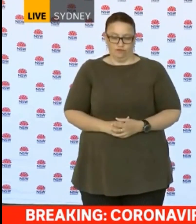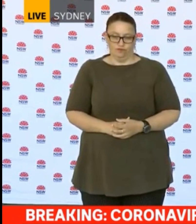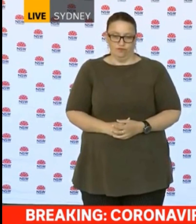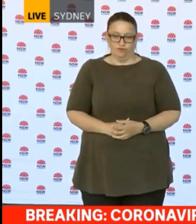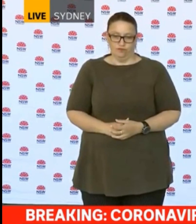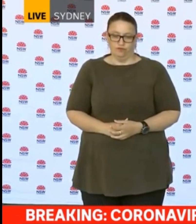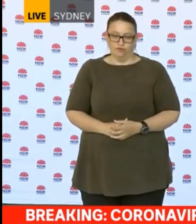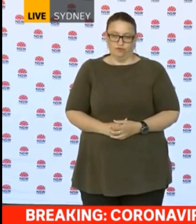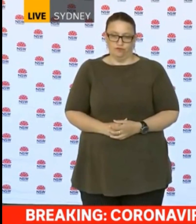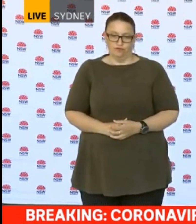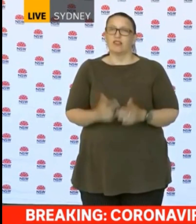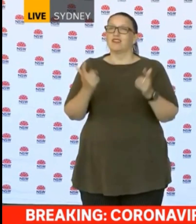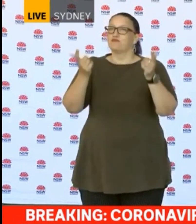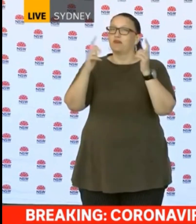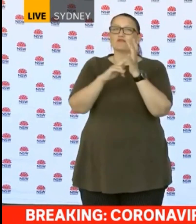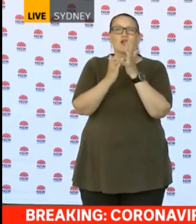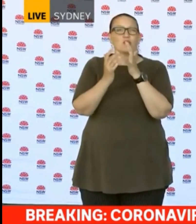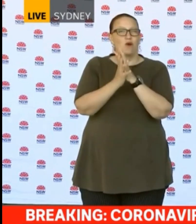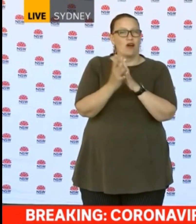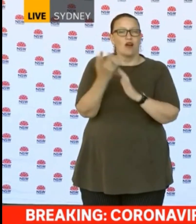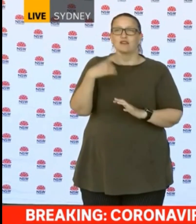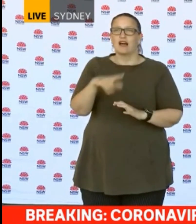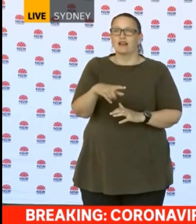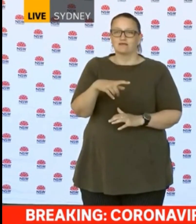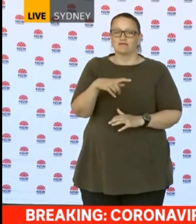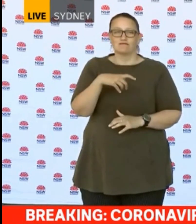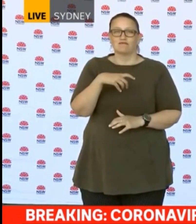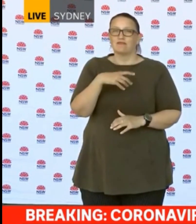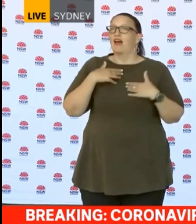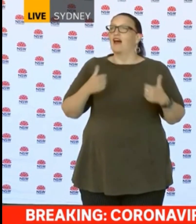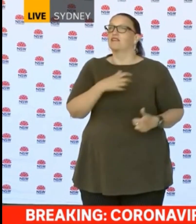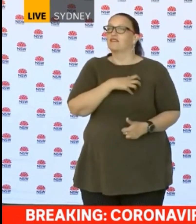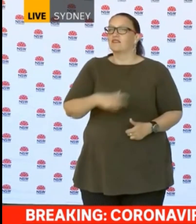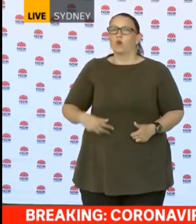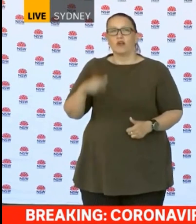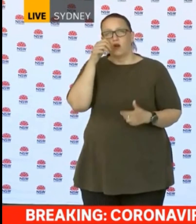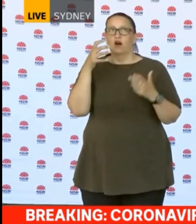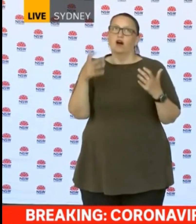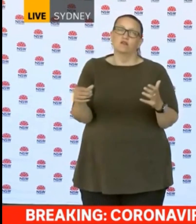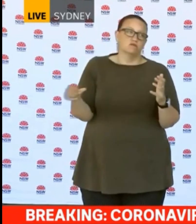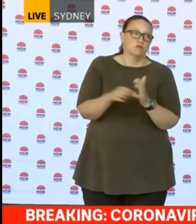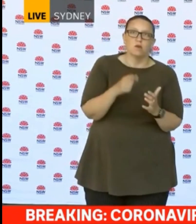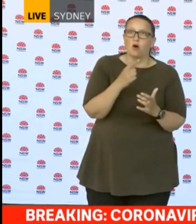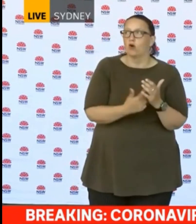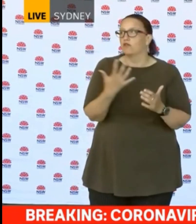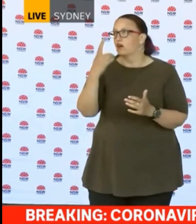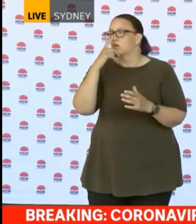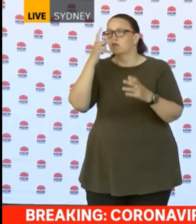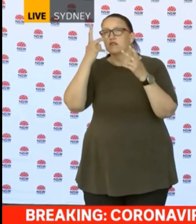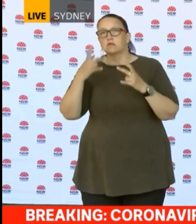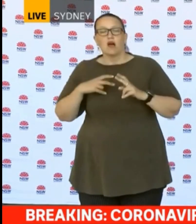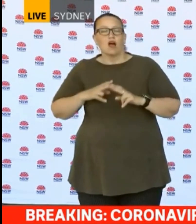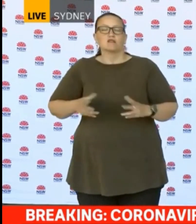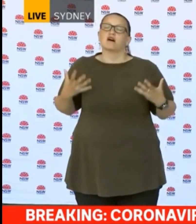the Minister flagged that obviously we understand the impost of household gathering sizes on people's lives and